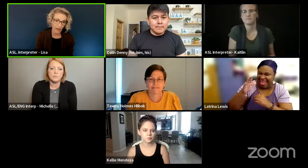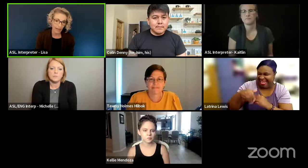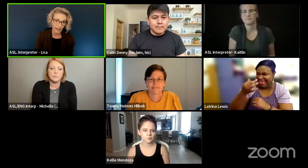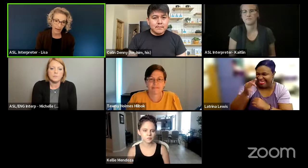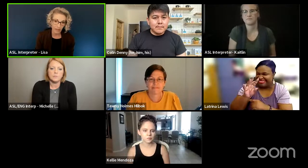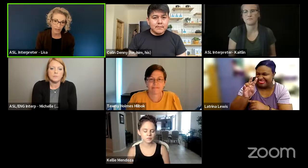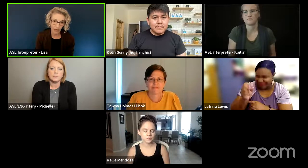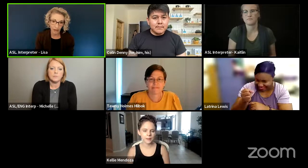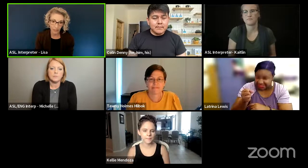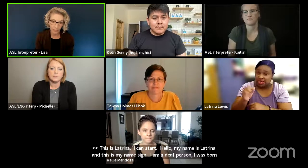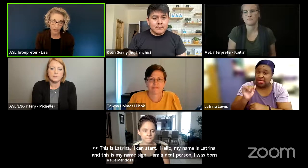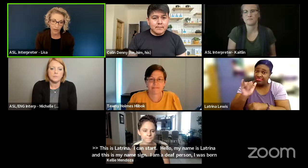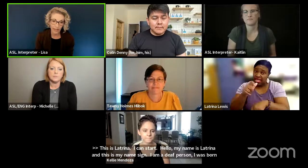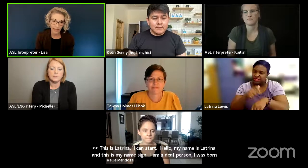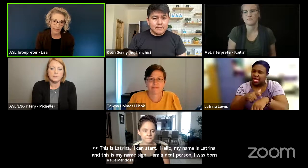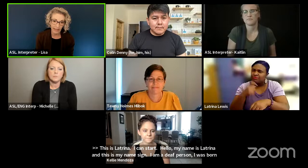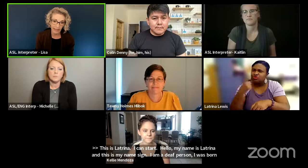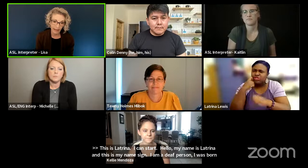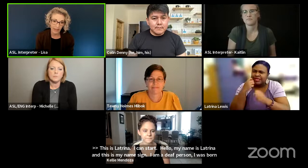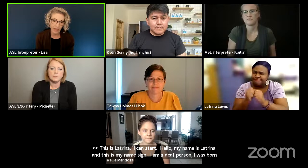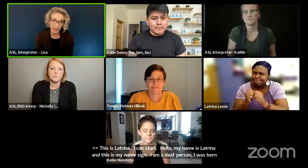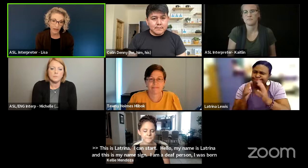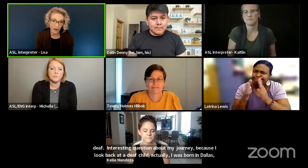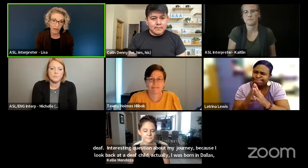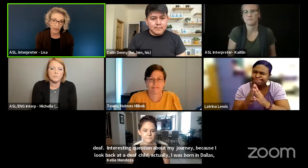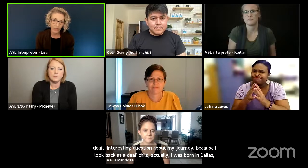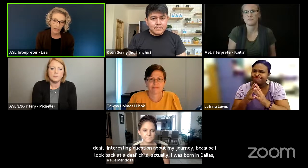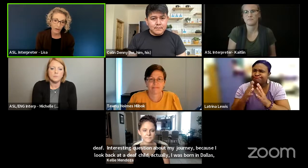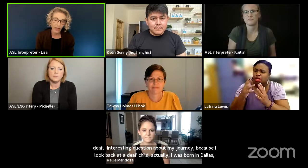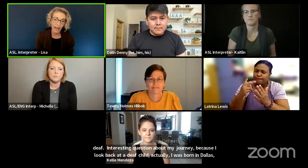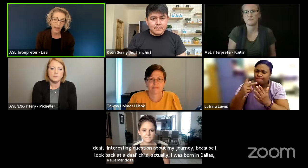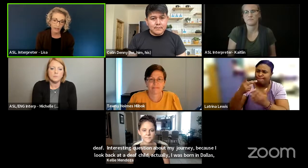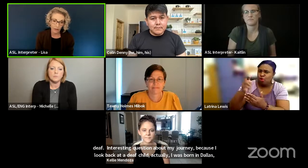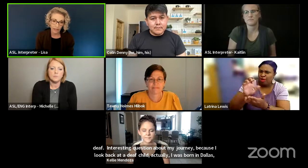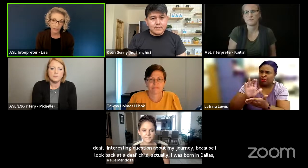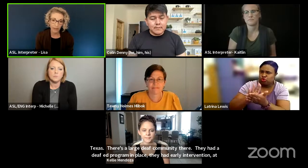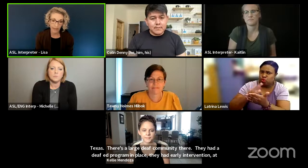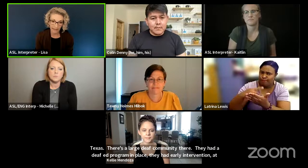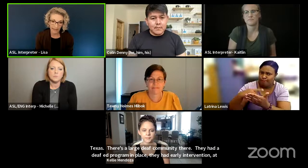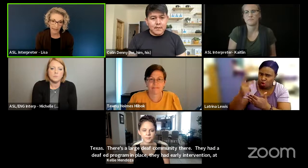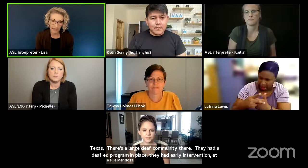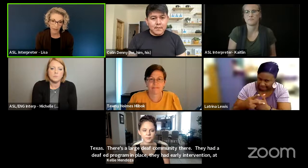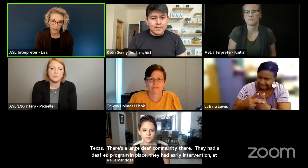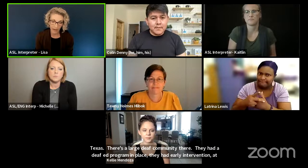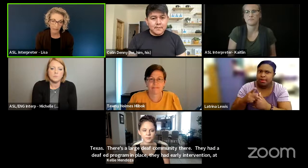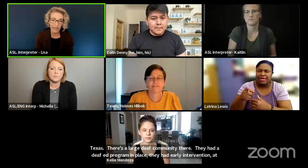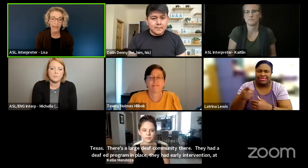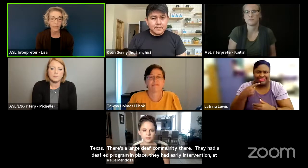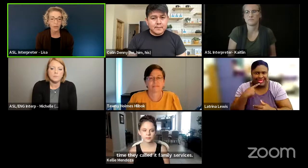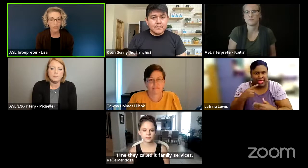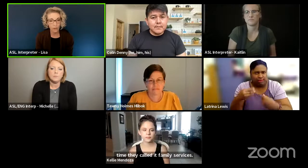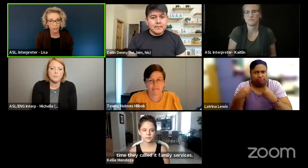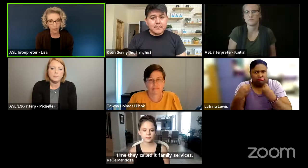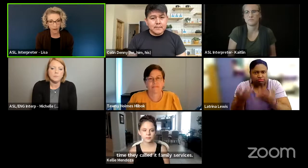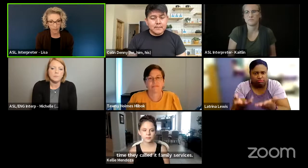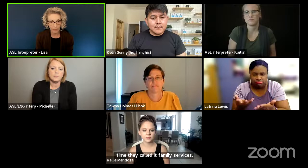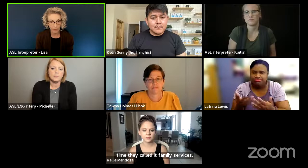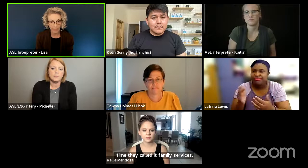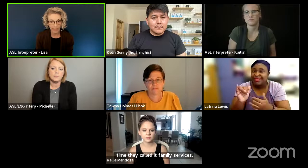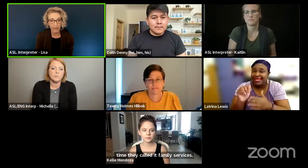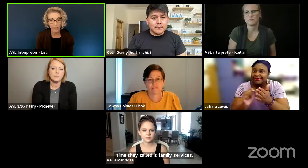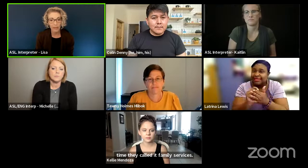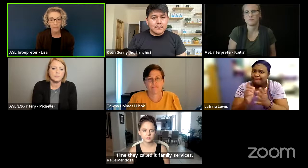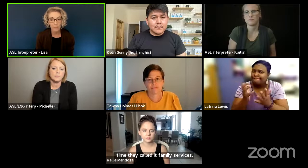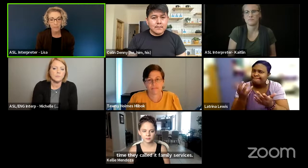And that was, I was born in the 70s. So, you know, they had those in place. They had some of that in place. They had a preschool program